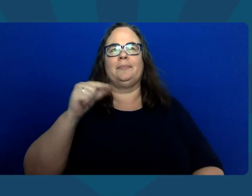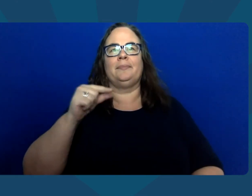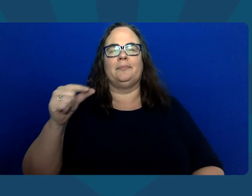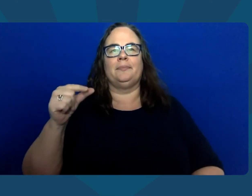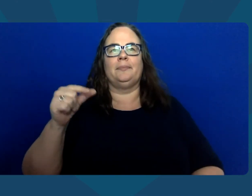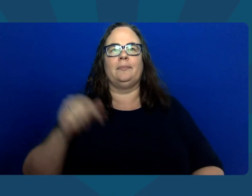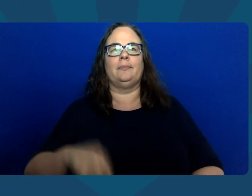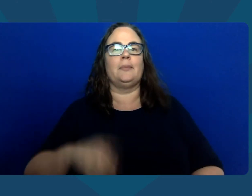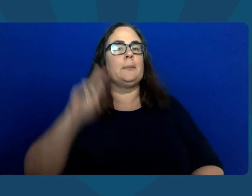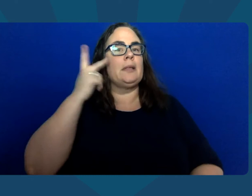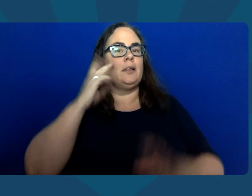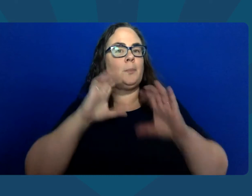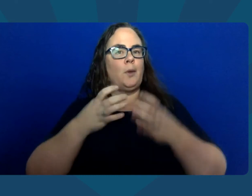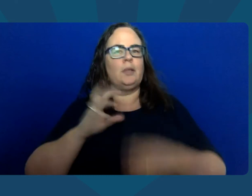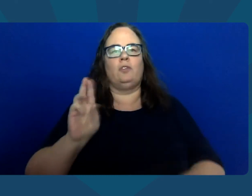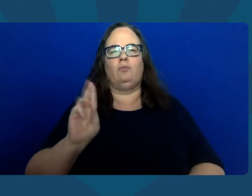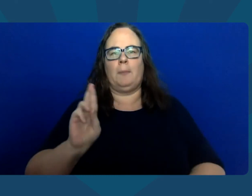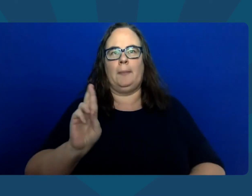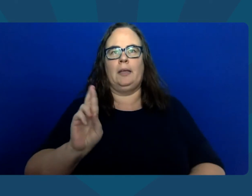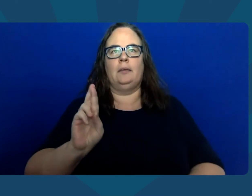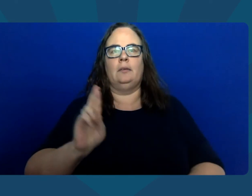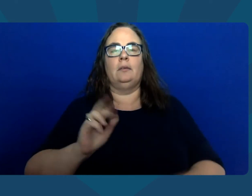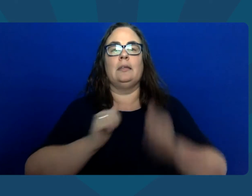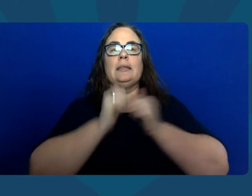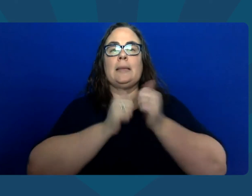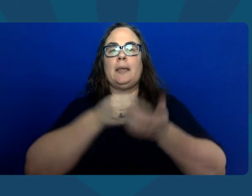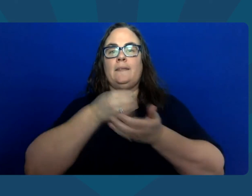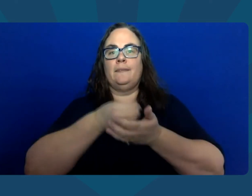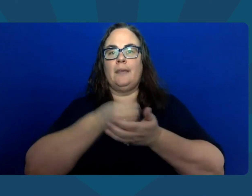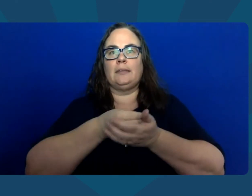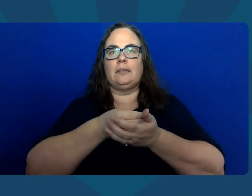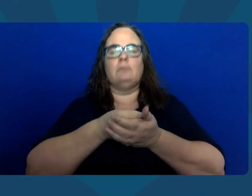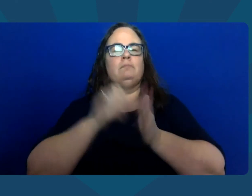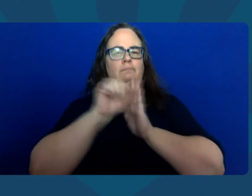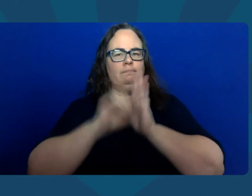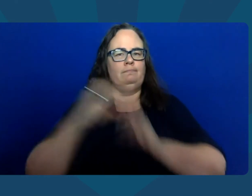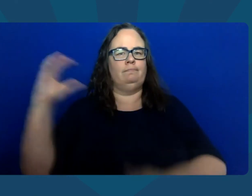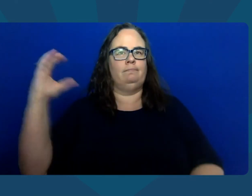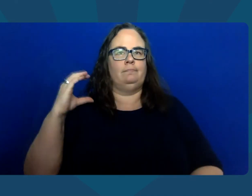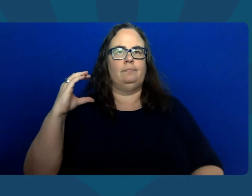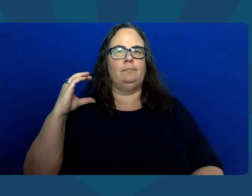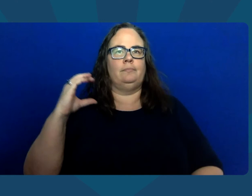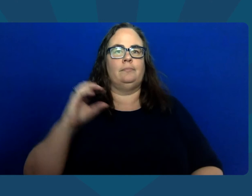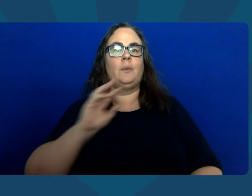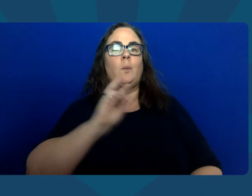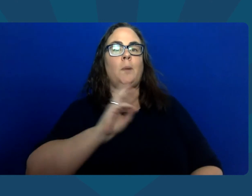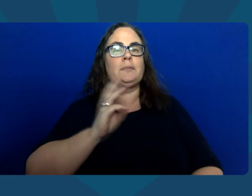Billy Bragg, Party Republican. Campaign funding,